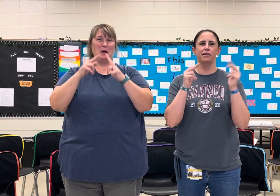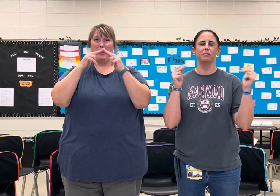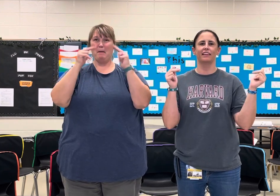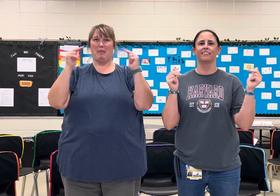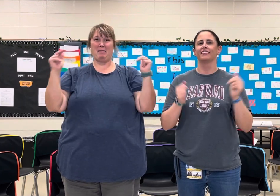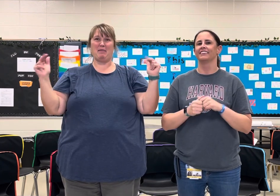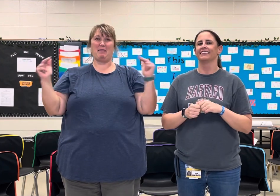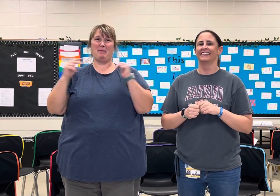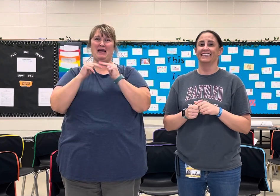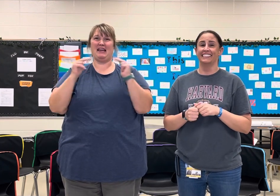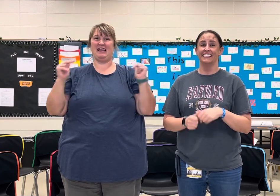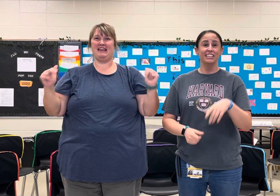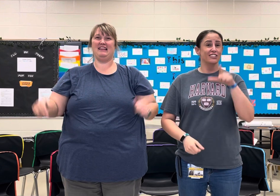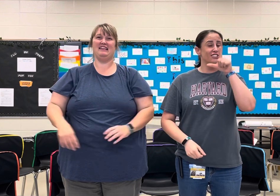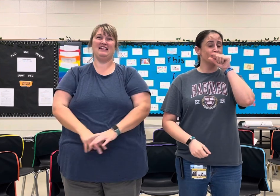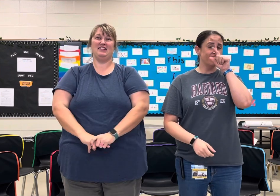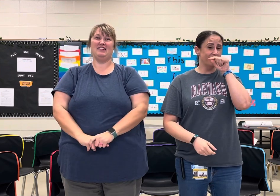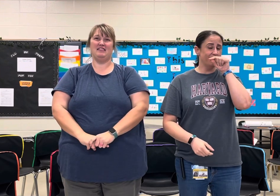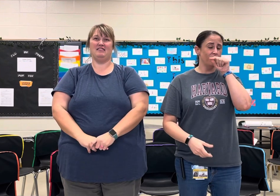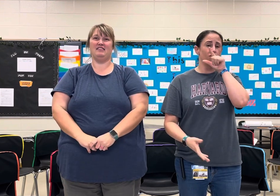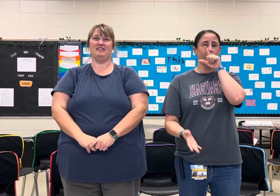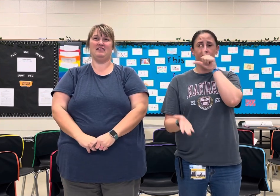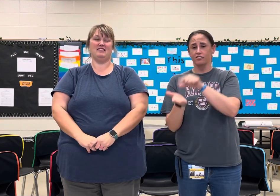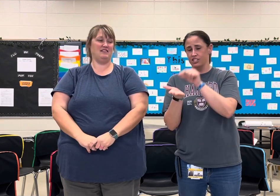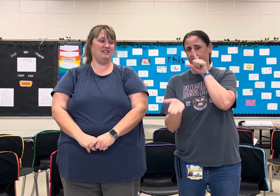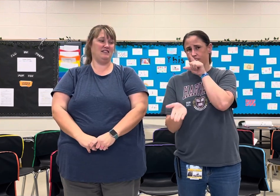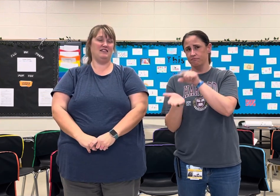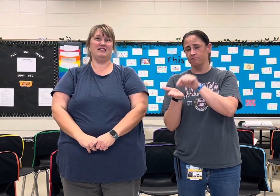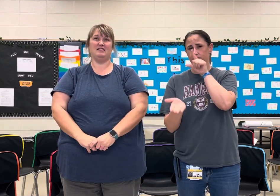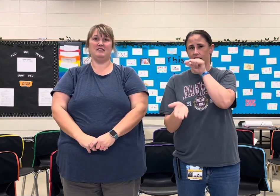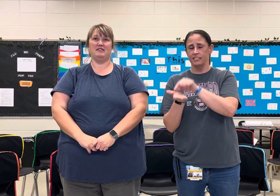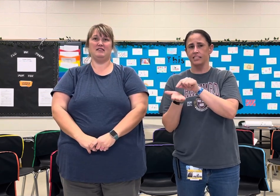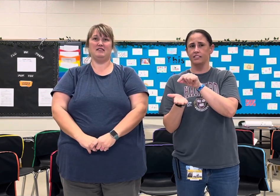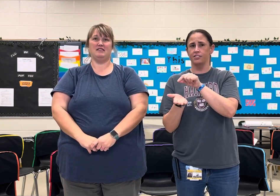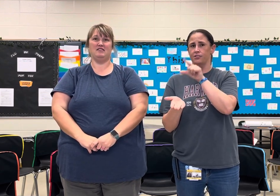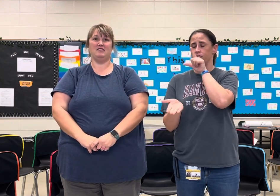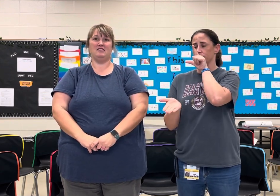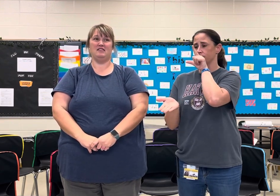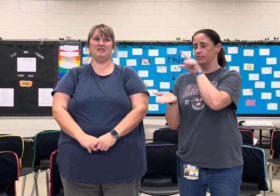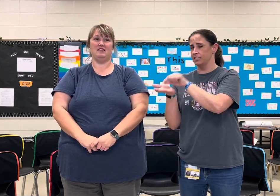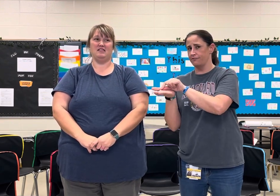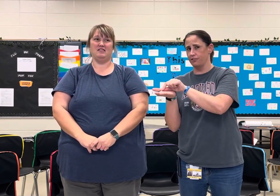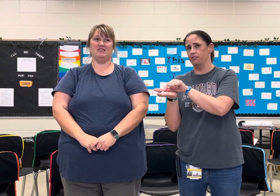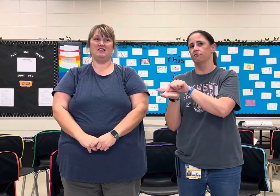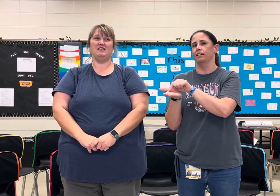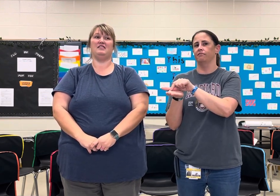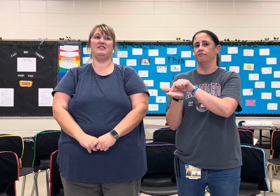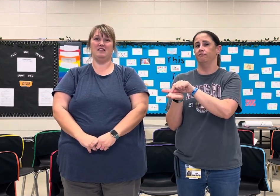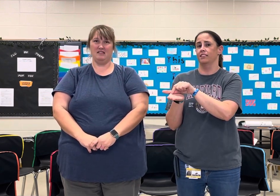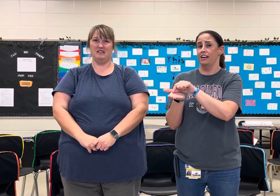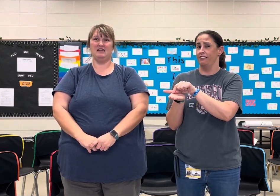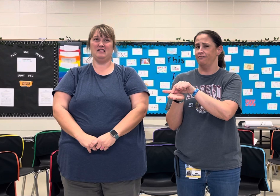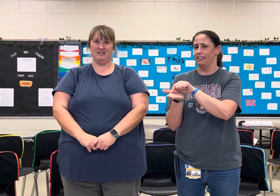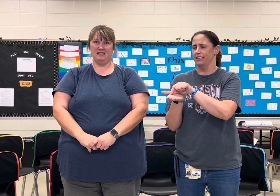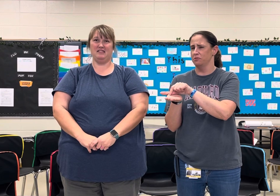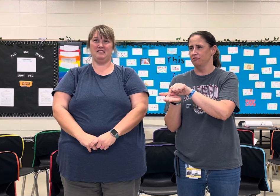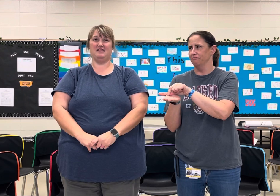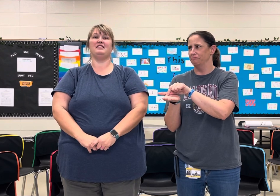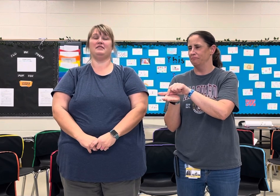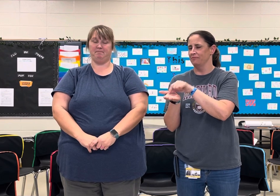bacon. Bacon, bacon, bacon, bacon. Chicken or chicken. I tend to do this for like the live animal, and